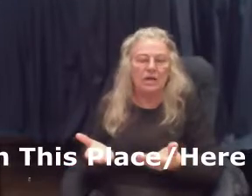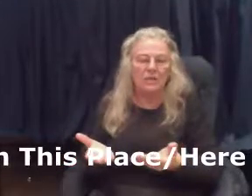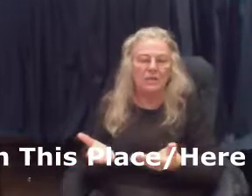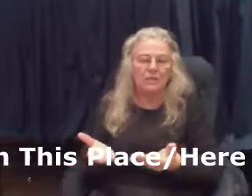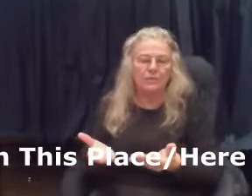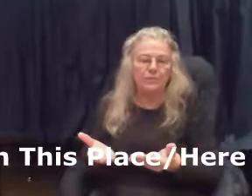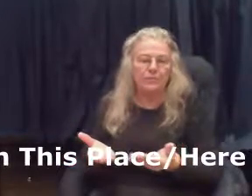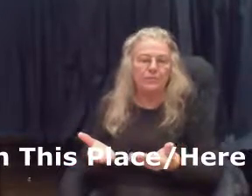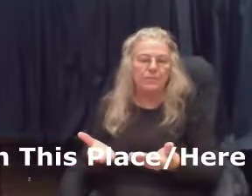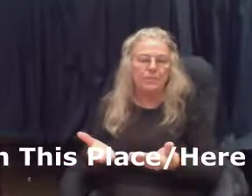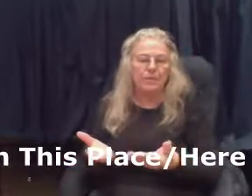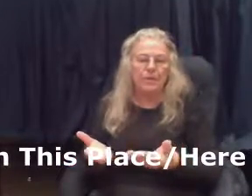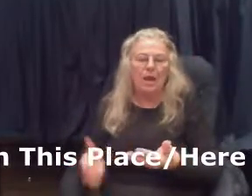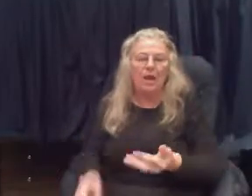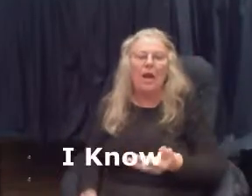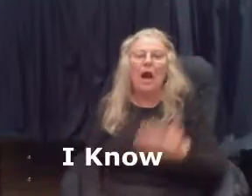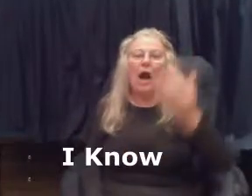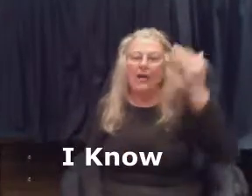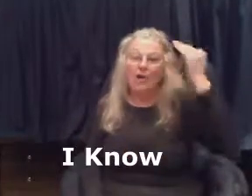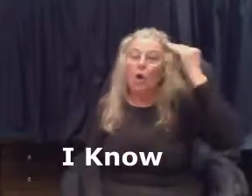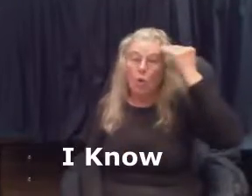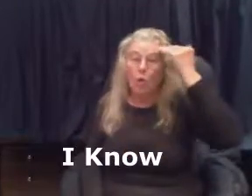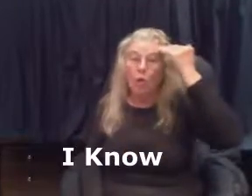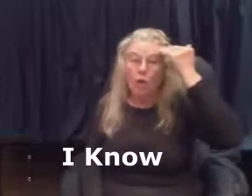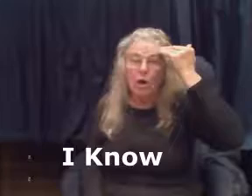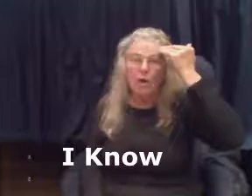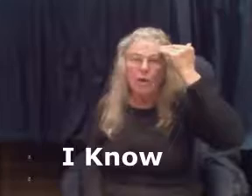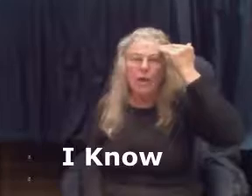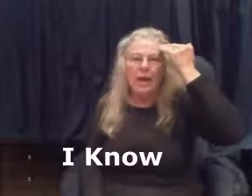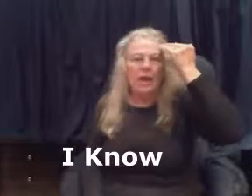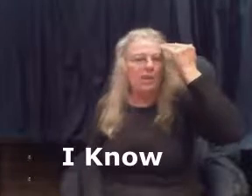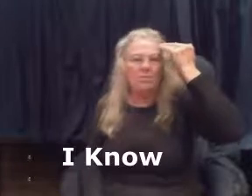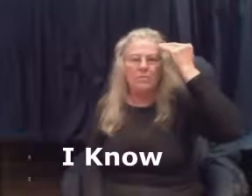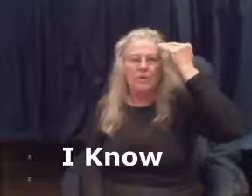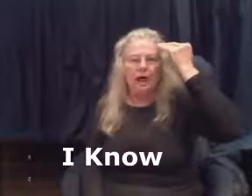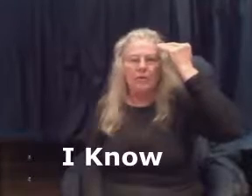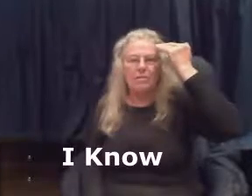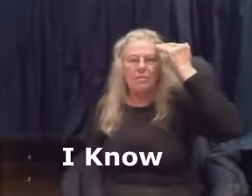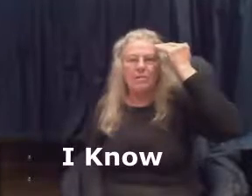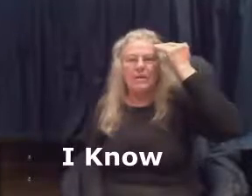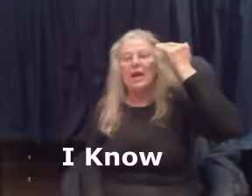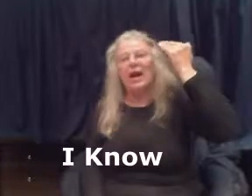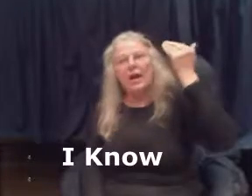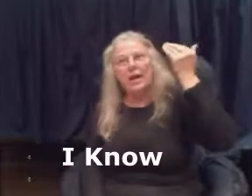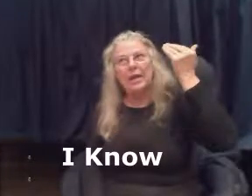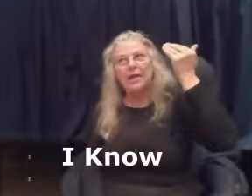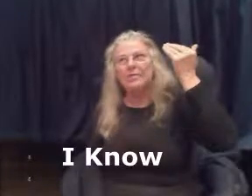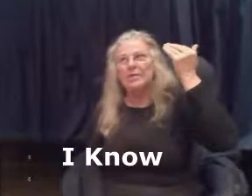yourself. I know or no, and the I is